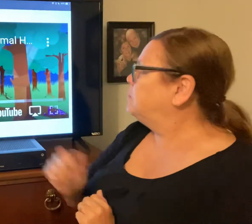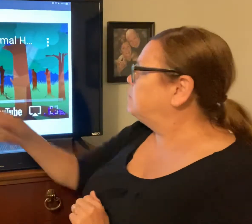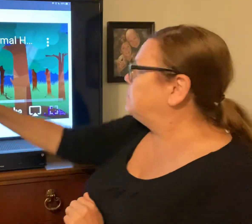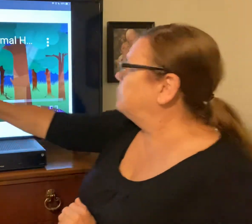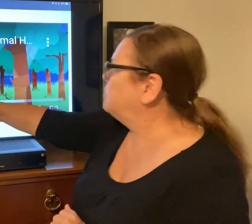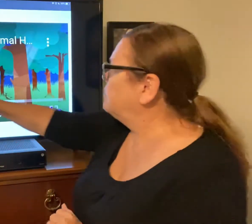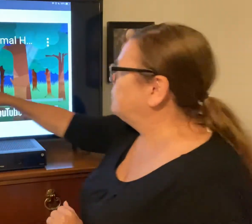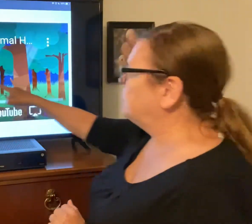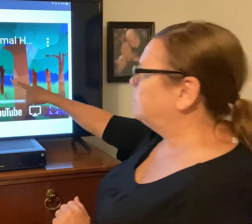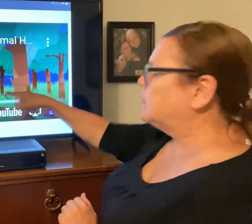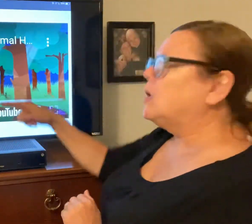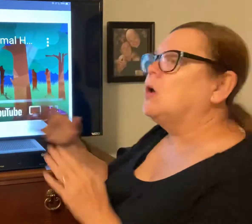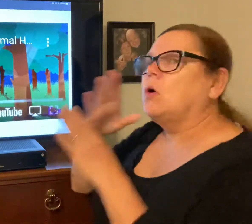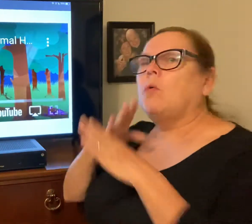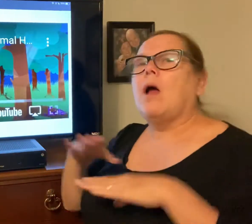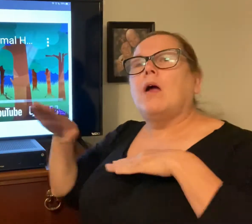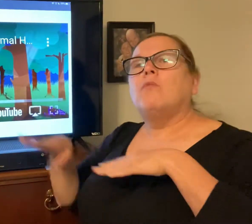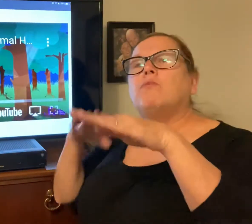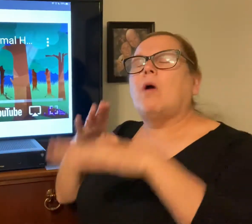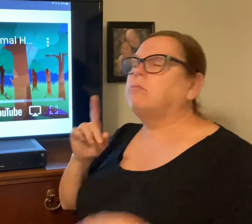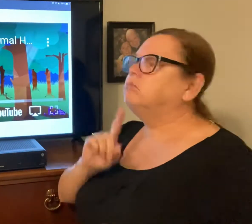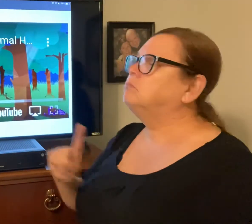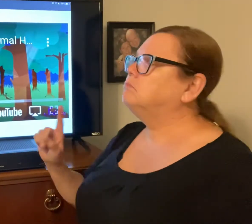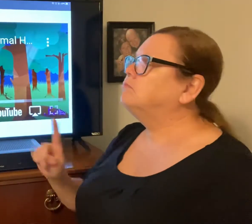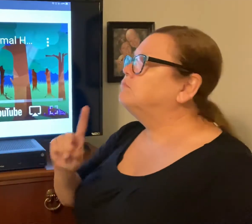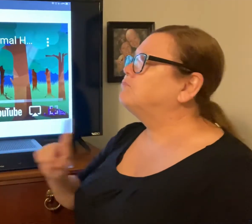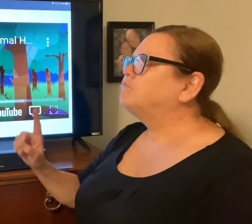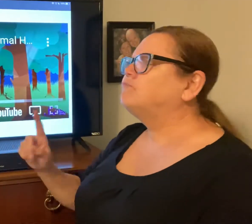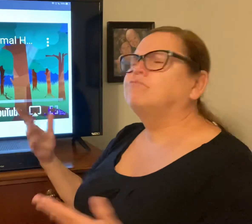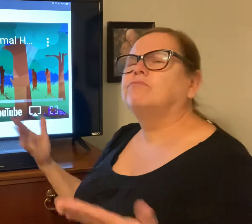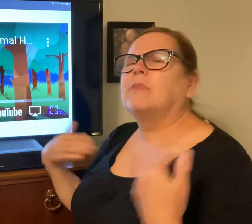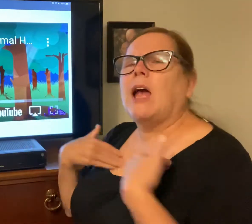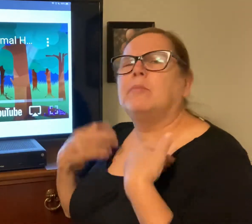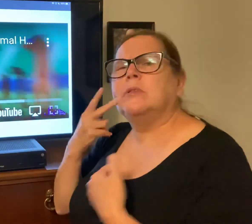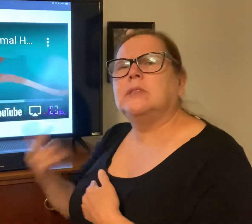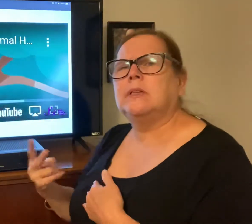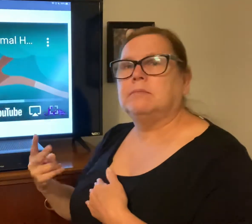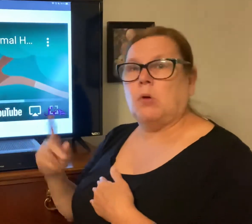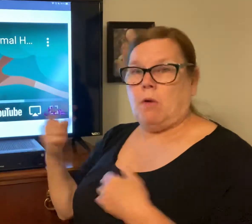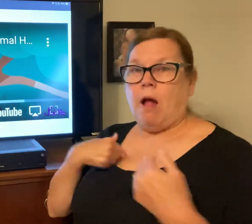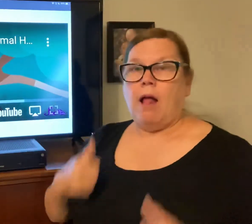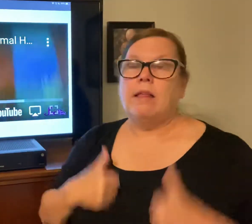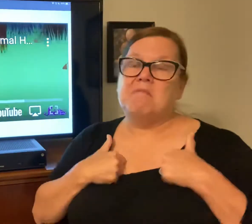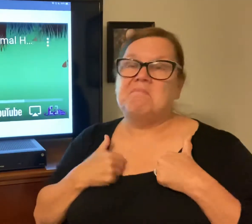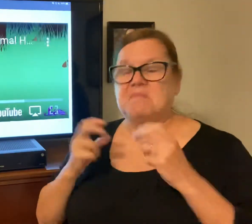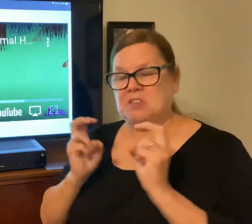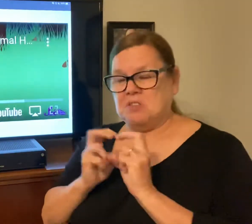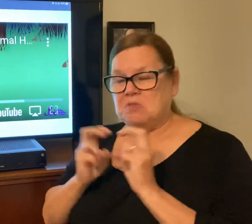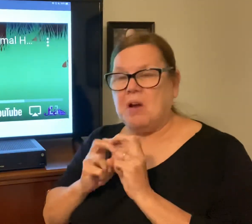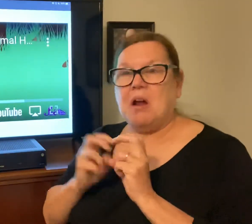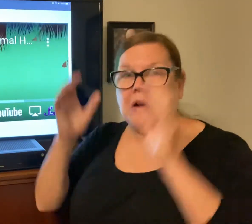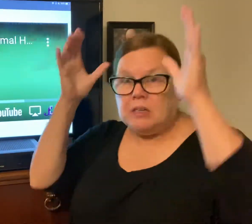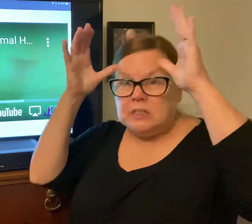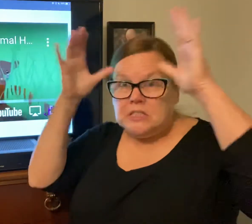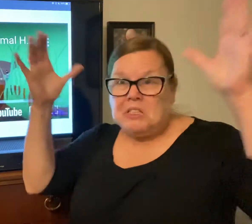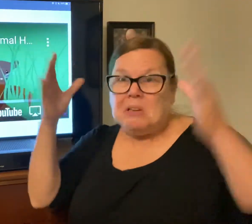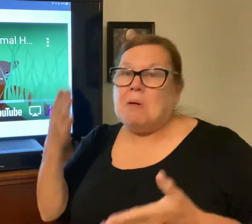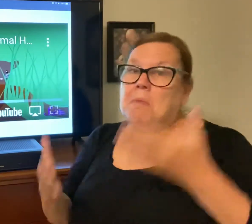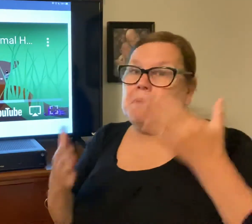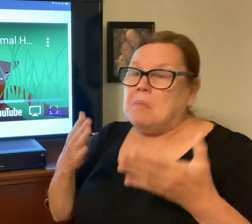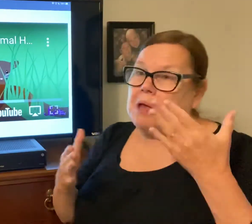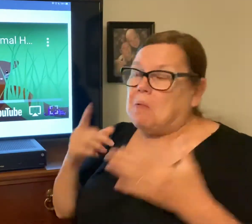take a quiet walk in the woods. What kind of animals would you expect to see? Well, where I live, I might see some squirrels or a deer or maybe a cute